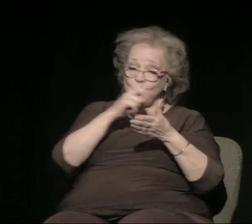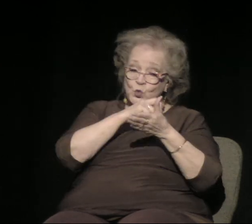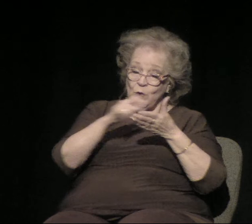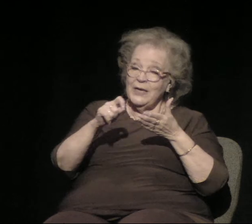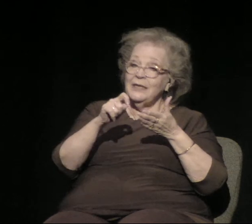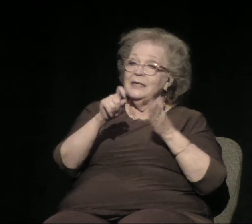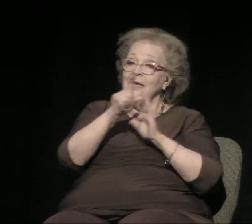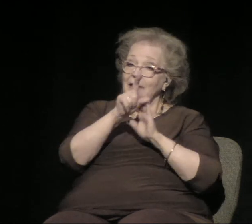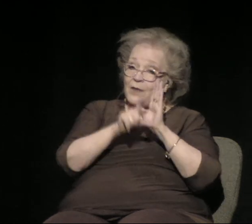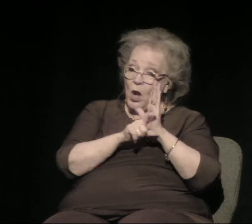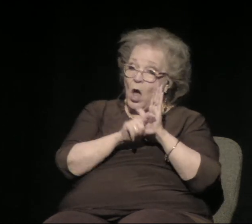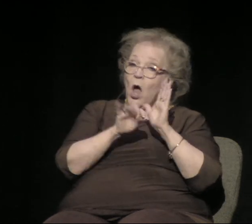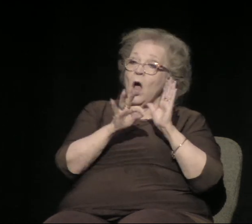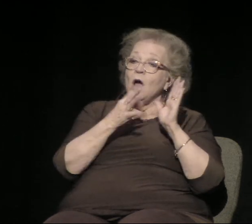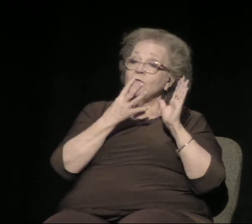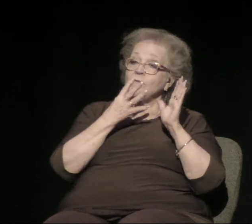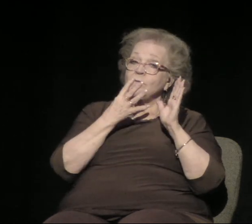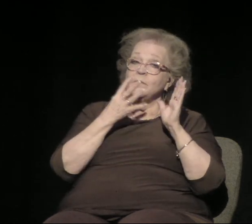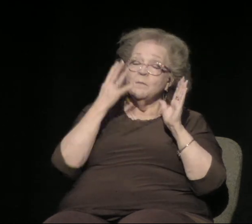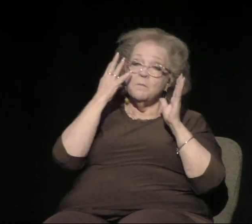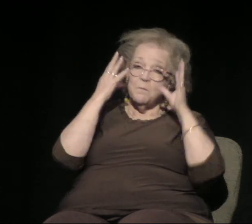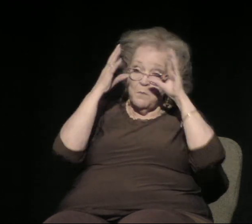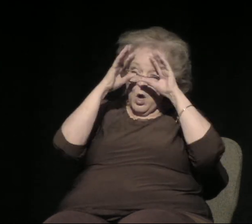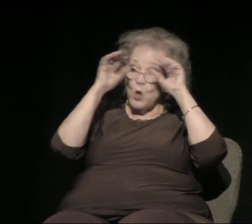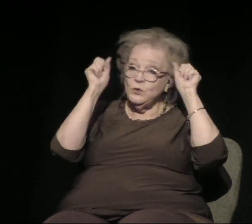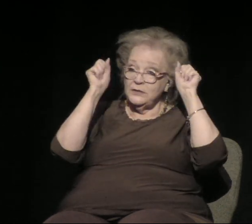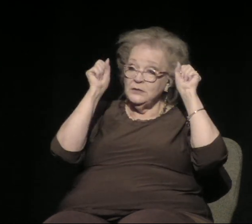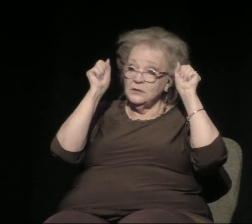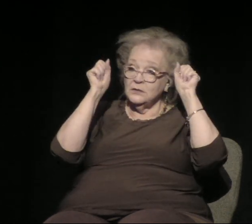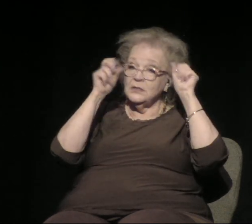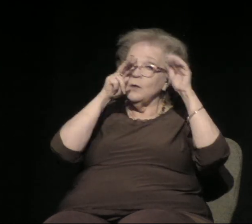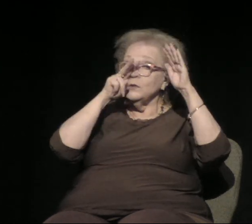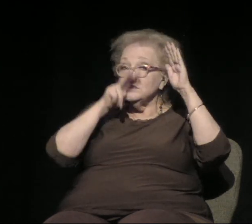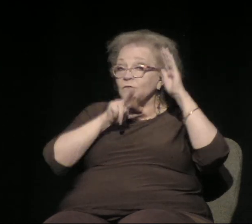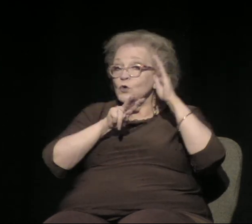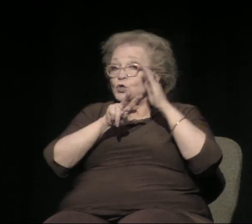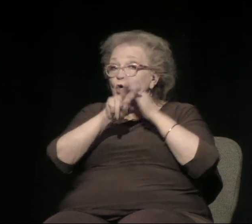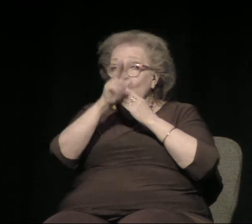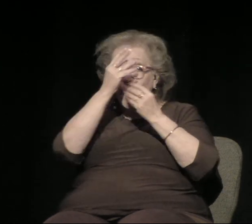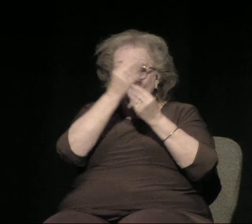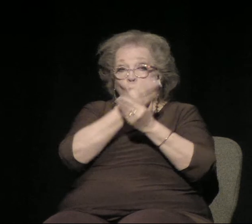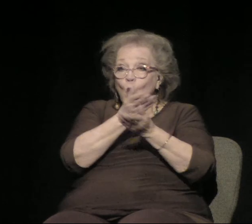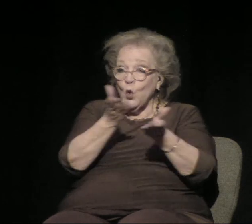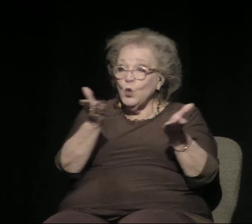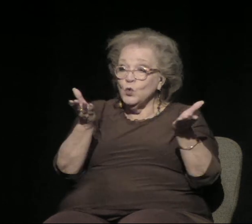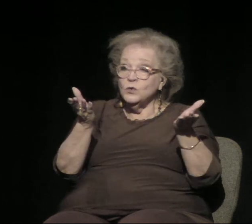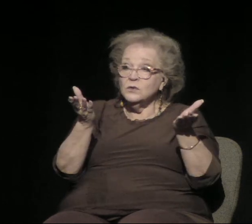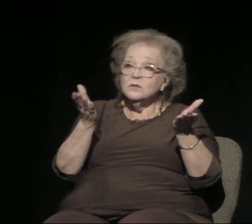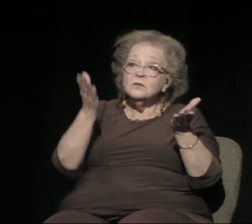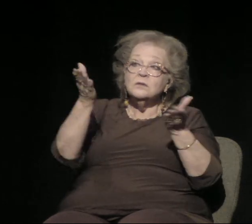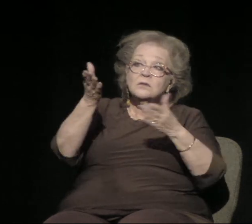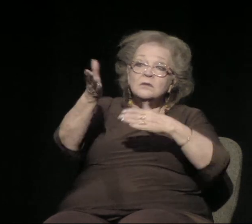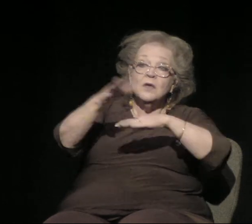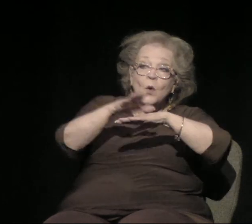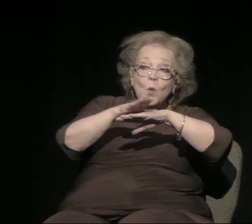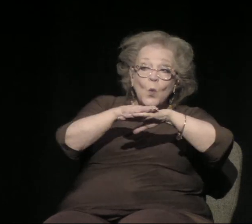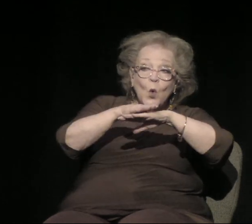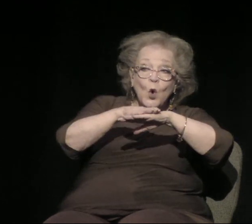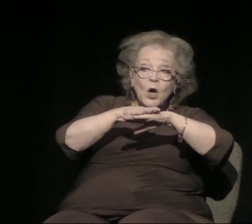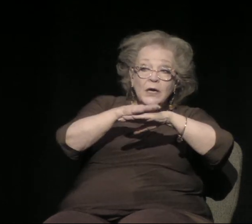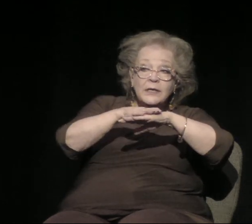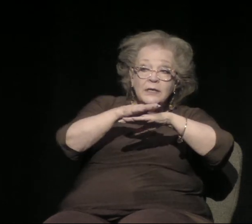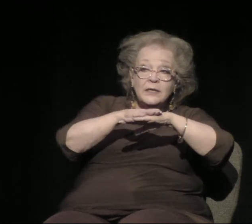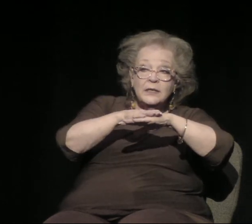law of Moses. So this punishment was foretold to the nation and given to them as a warning. Just as it